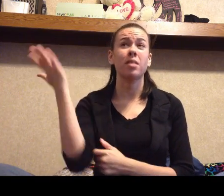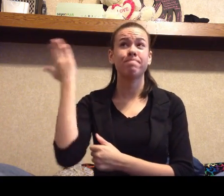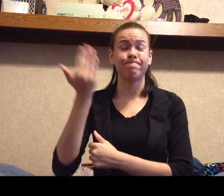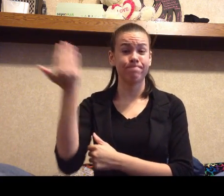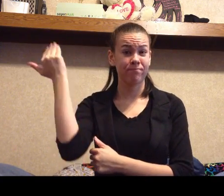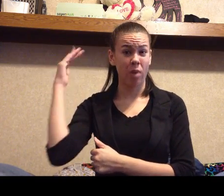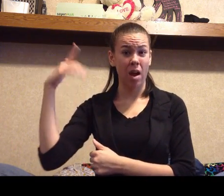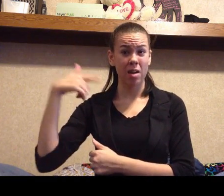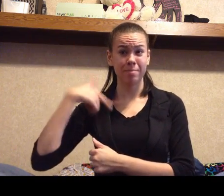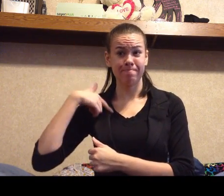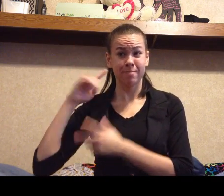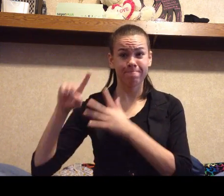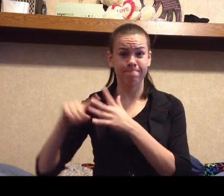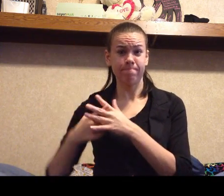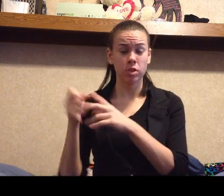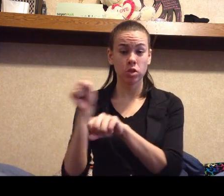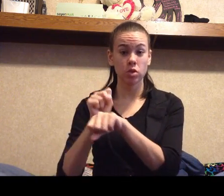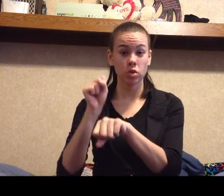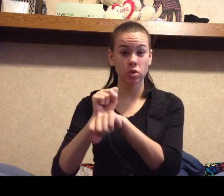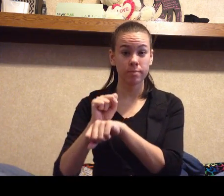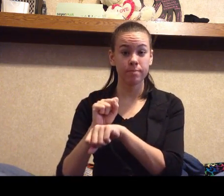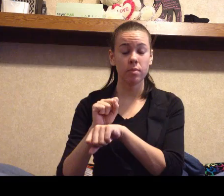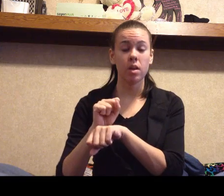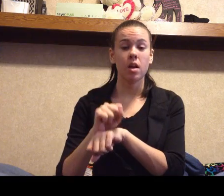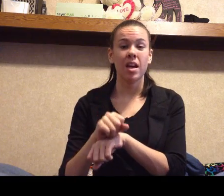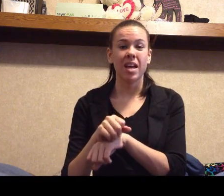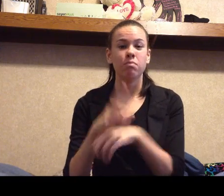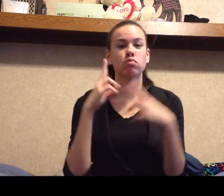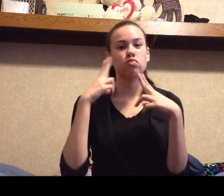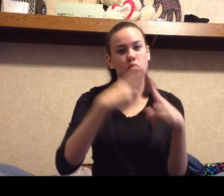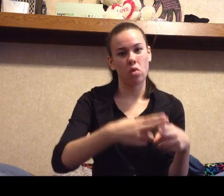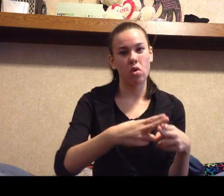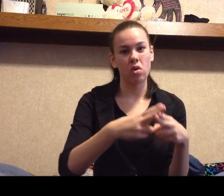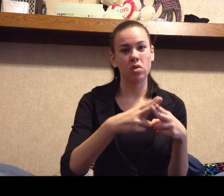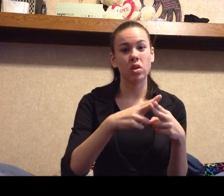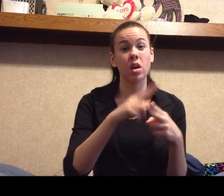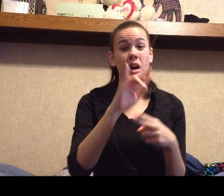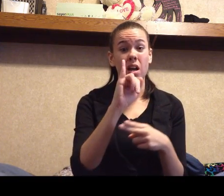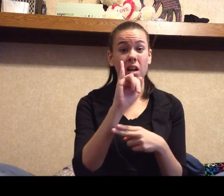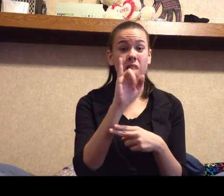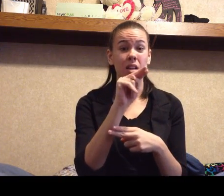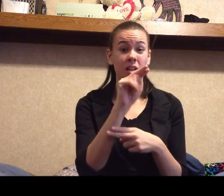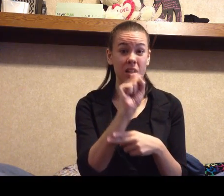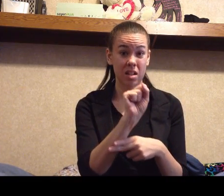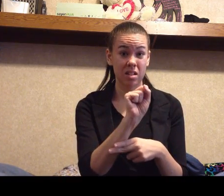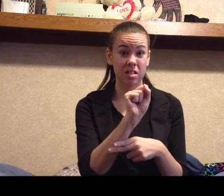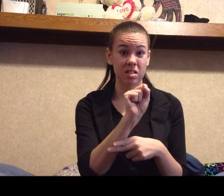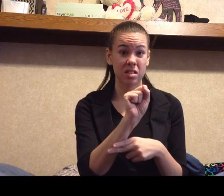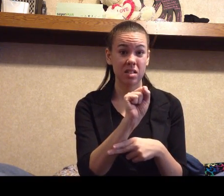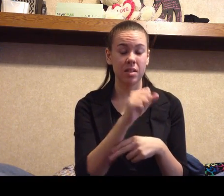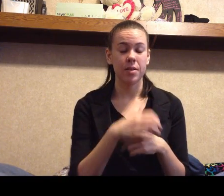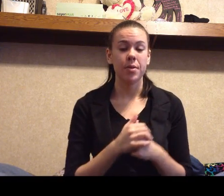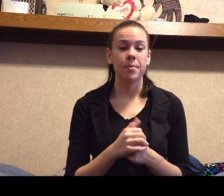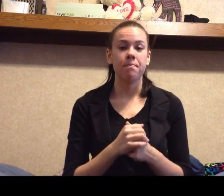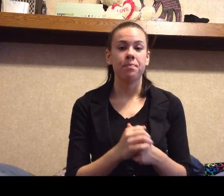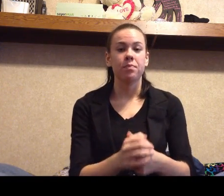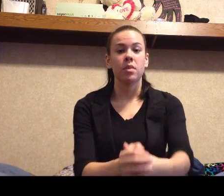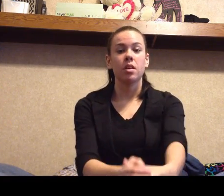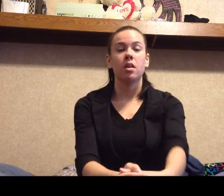INS, Immigration and Naturalization Services. As we all know, after 9/11, many changes and restructuring